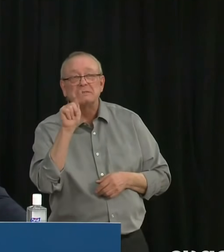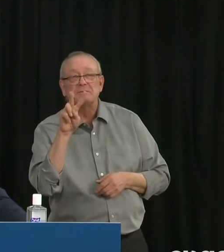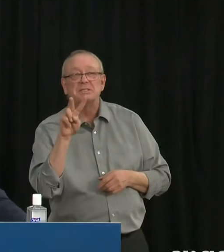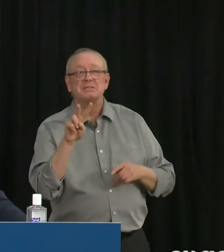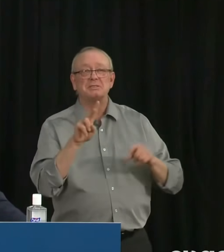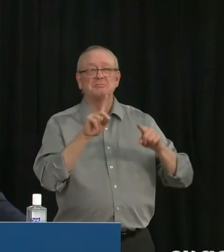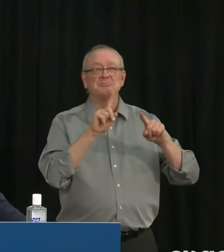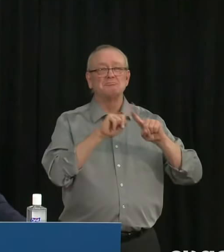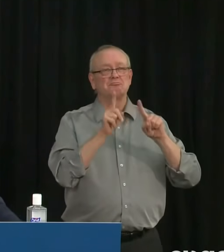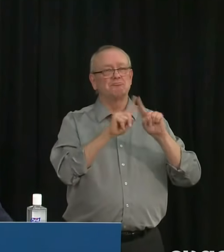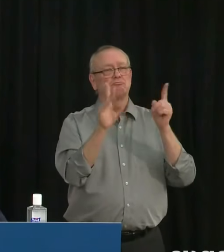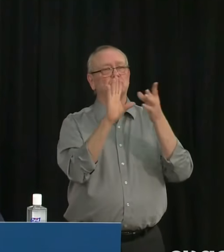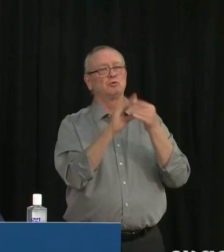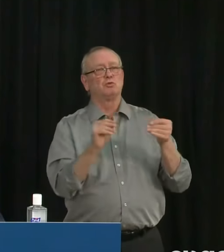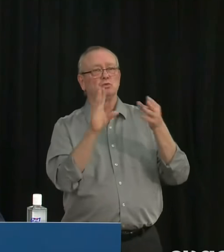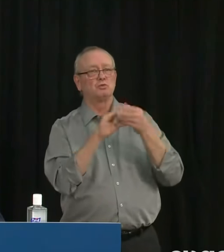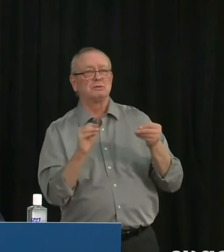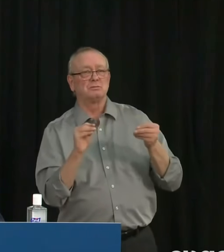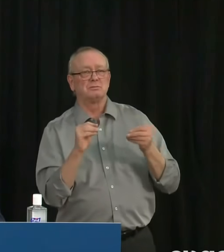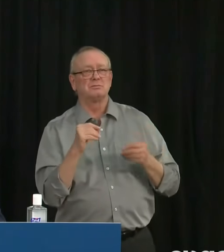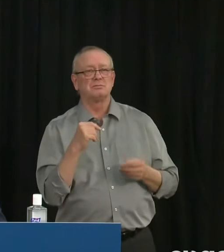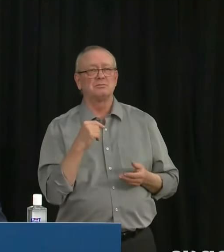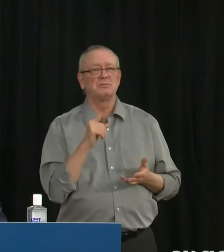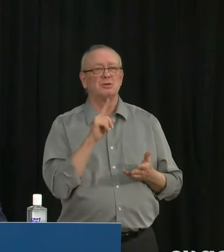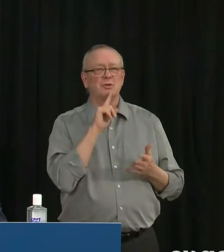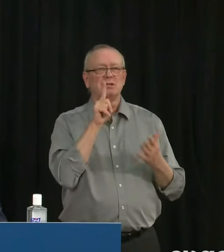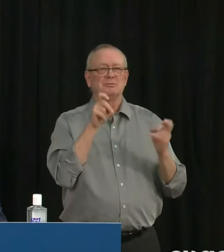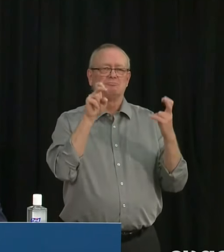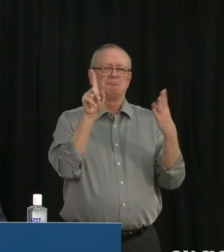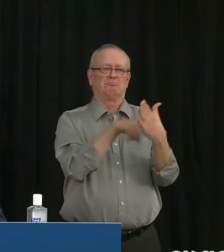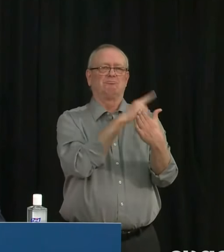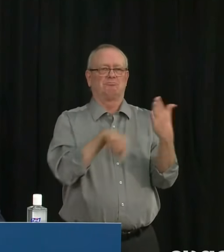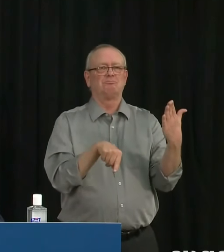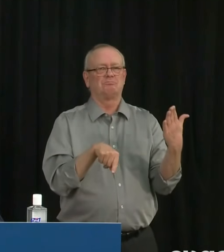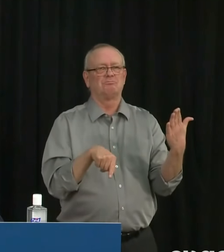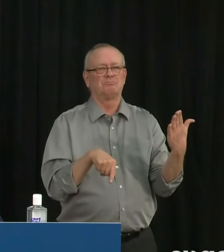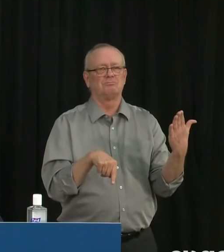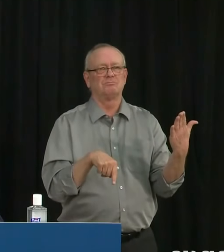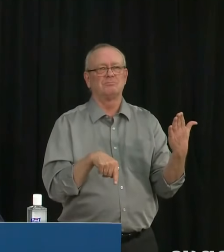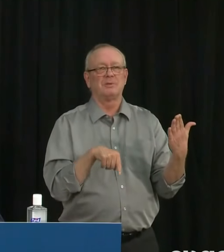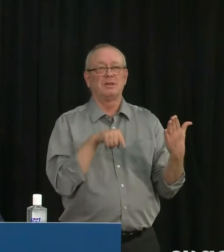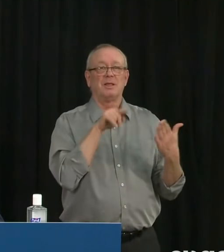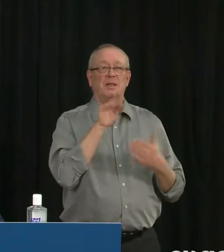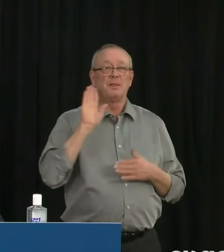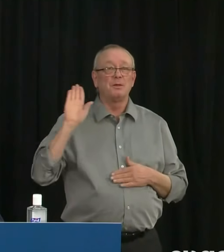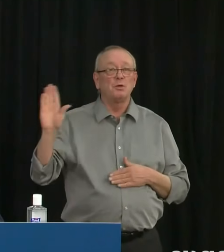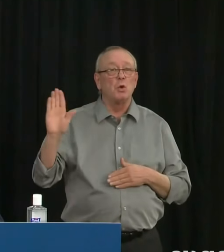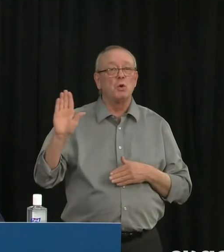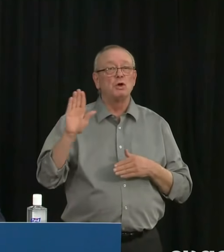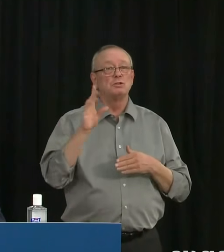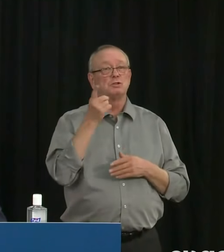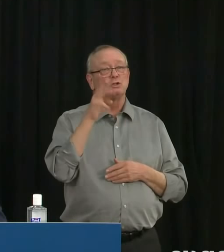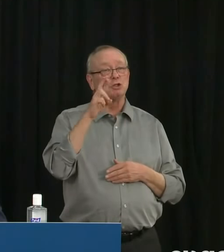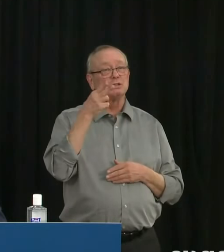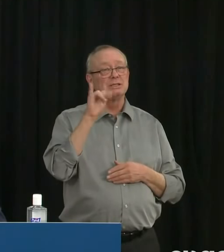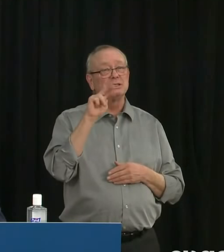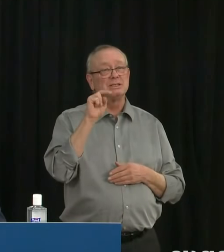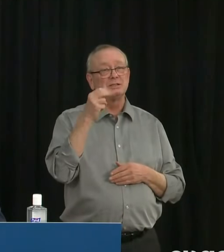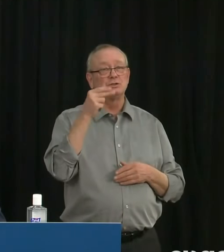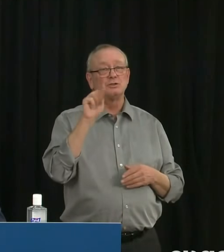what I see as attacks on the credibility and the independence of the office of Dr. Hinshaw and herself and the ministry